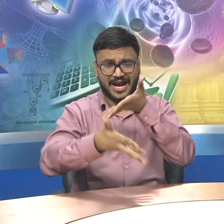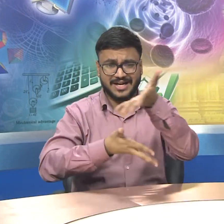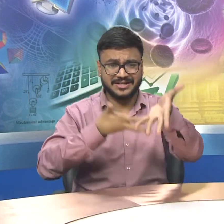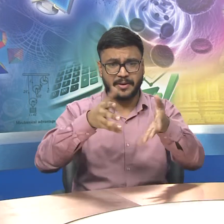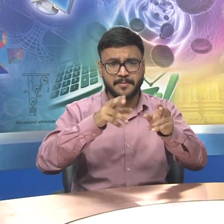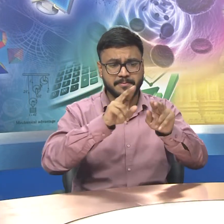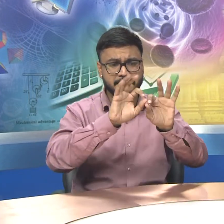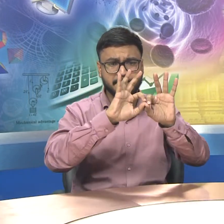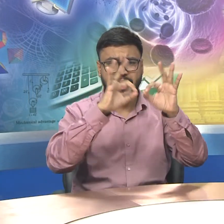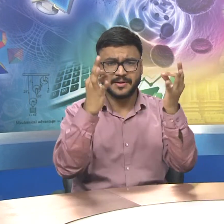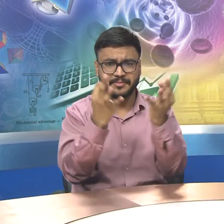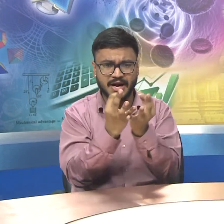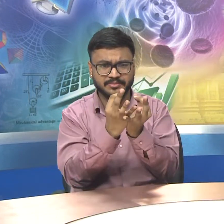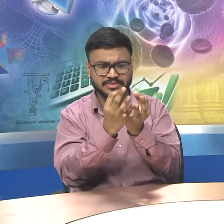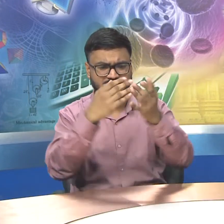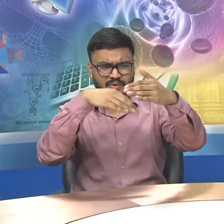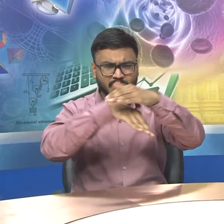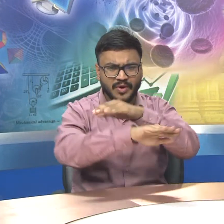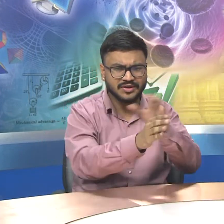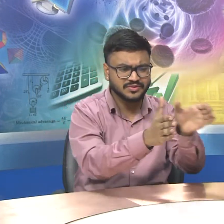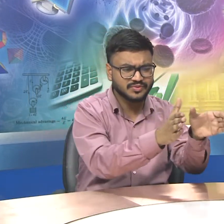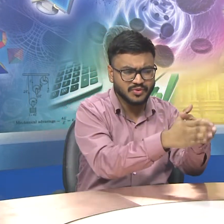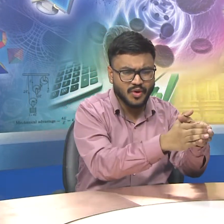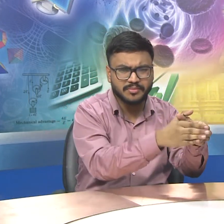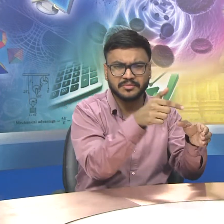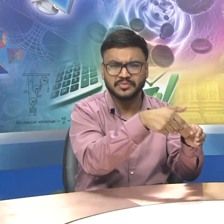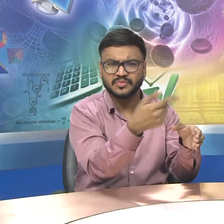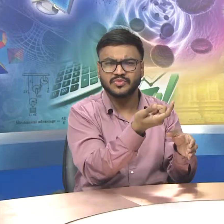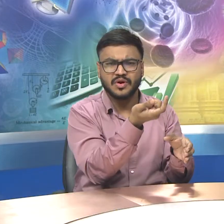They can list signs into families.